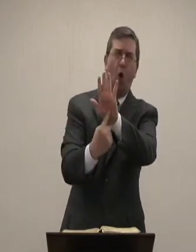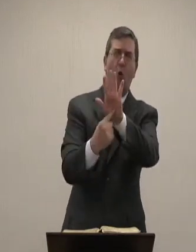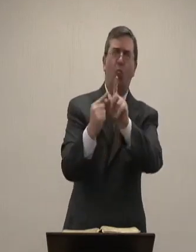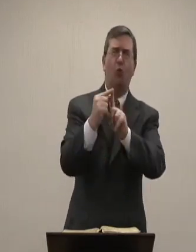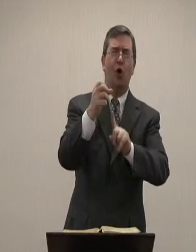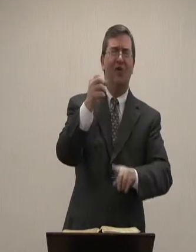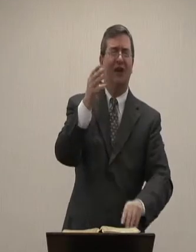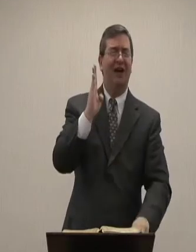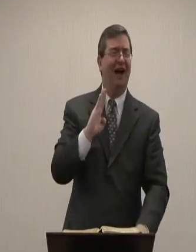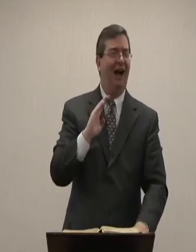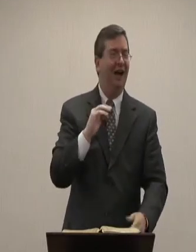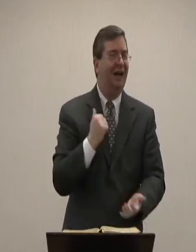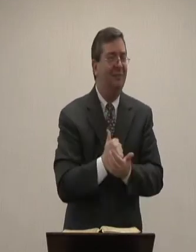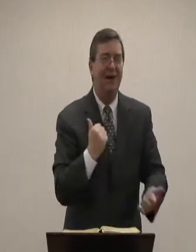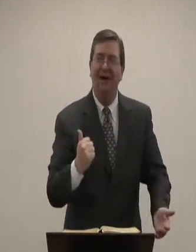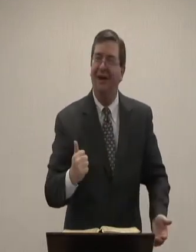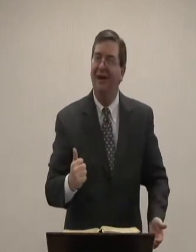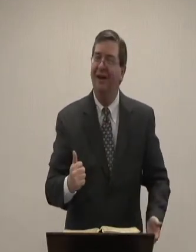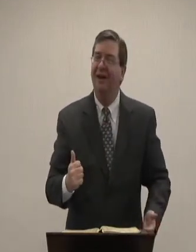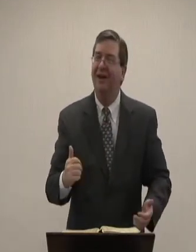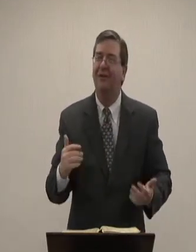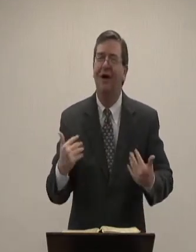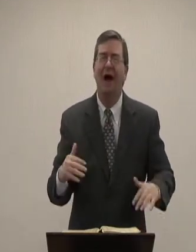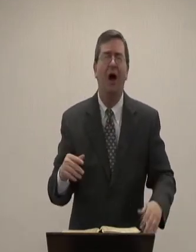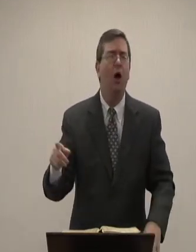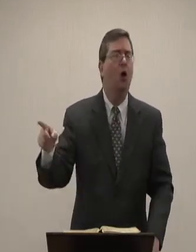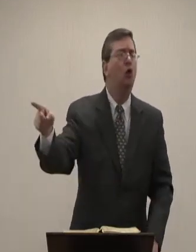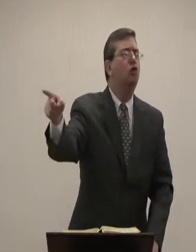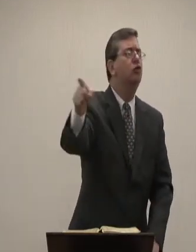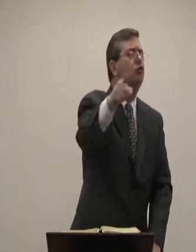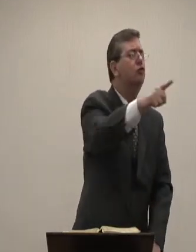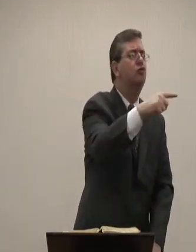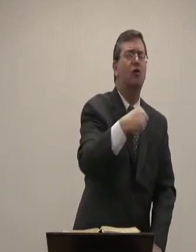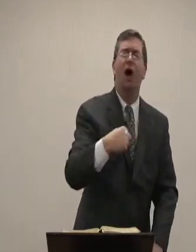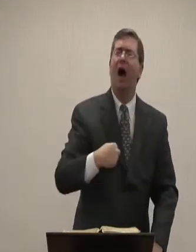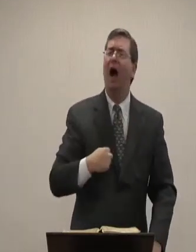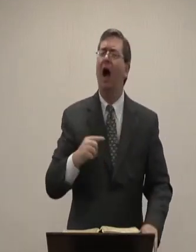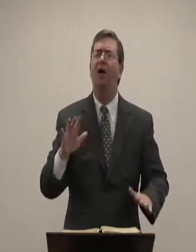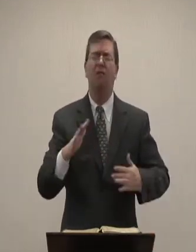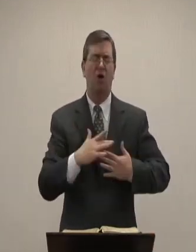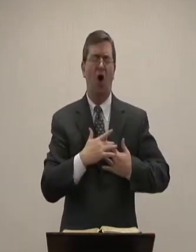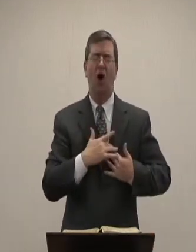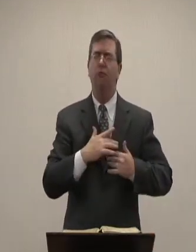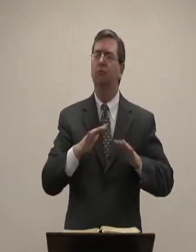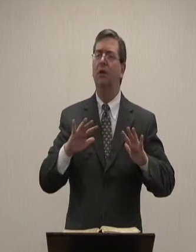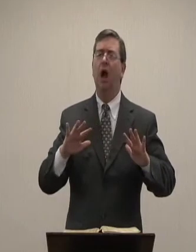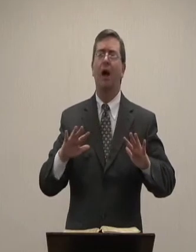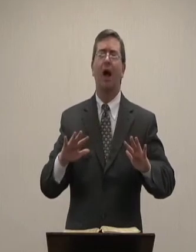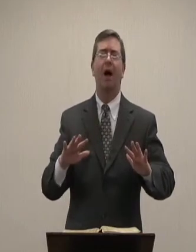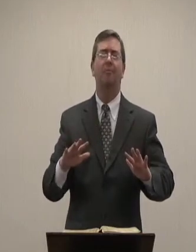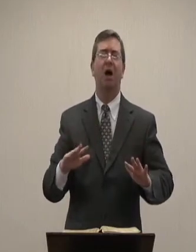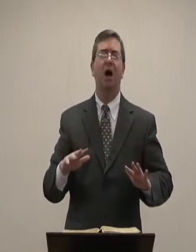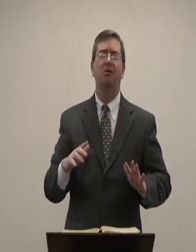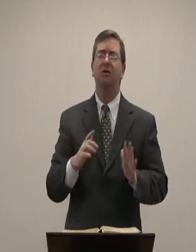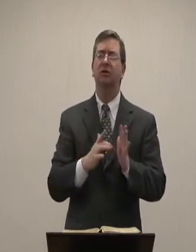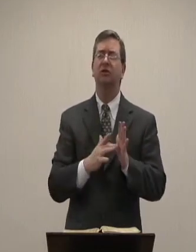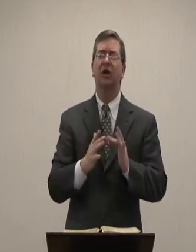Show the word. Amen. But the Word of God shows the evidence of Jesus Christ.